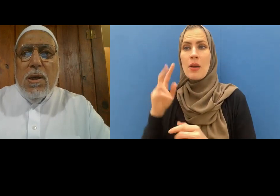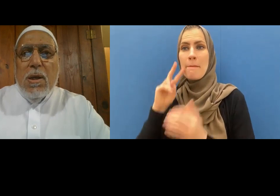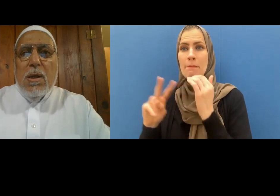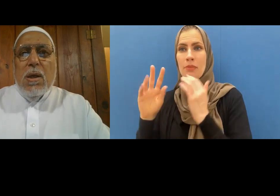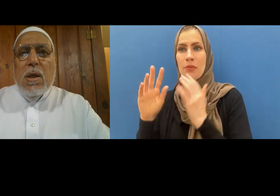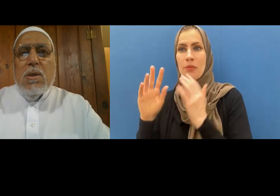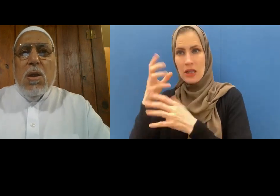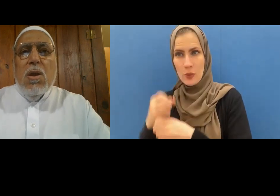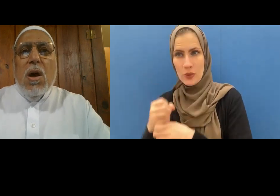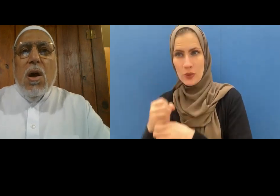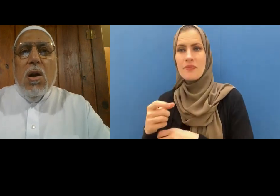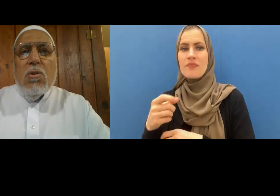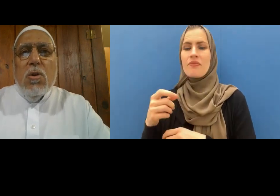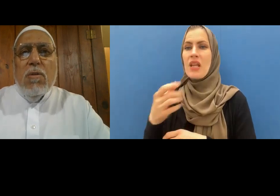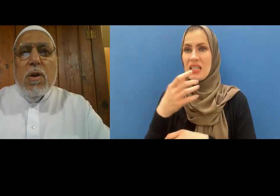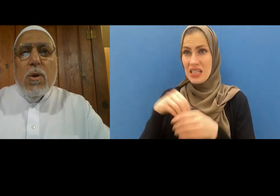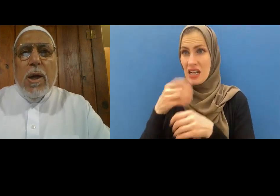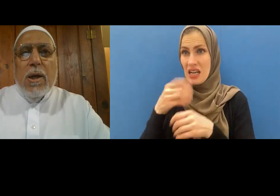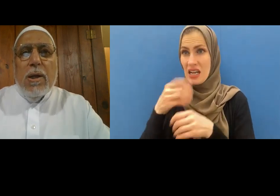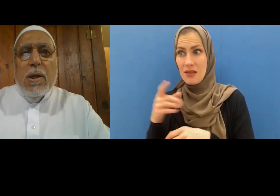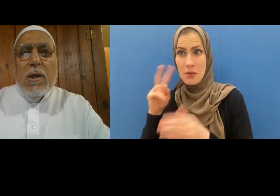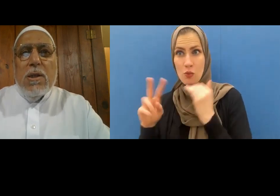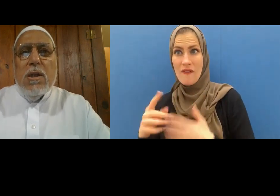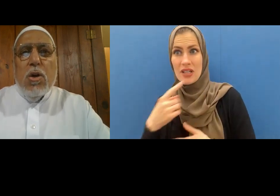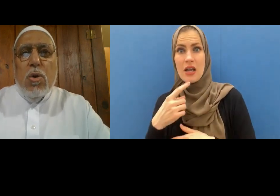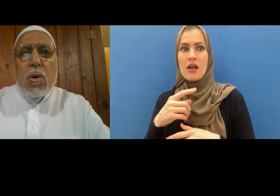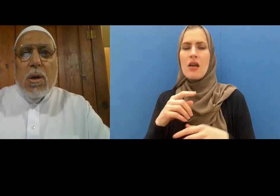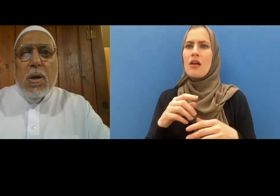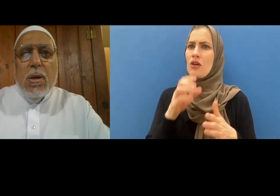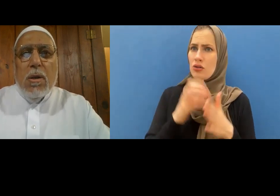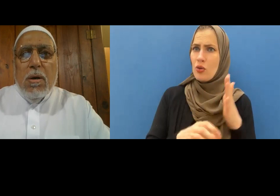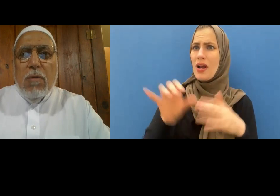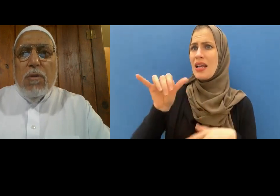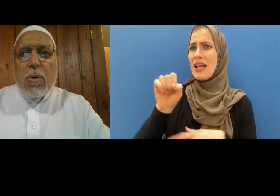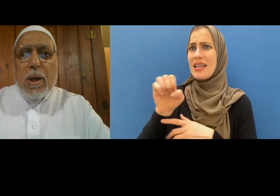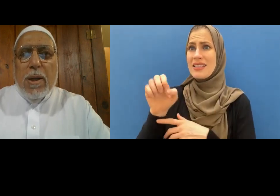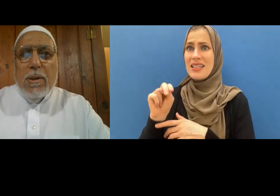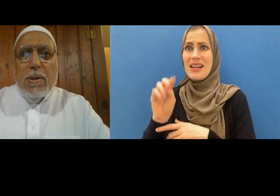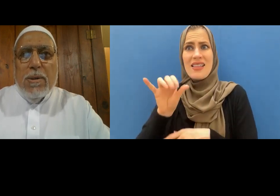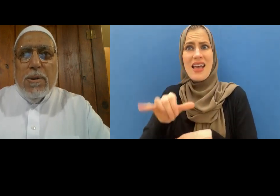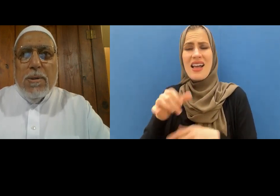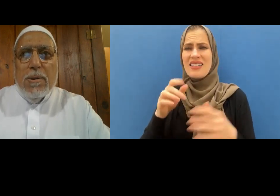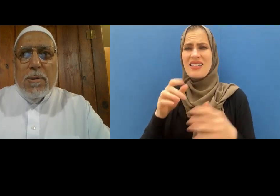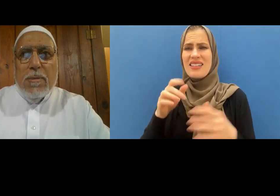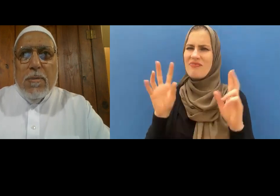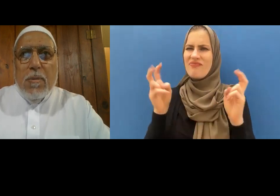Yasin is the heart of the Quran. It is the core of the Quran.